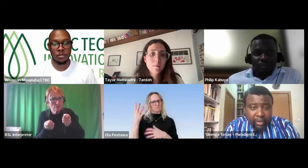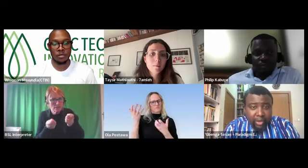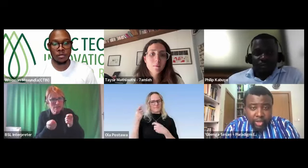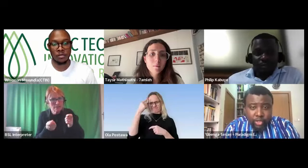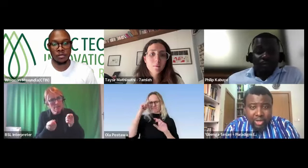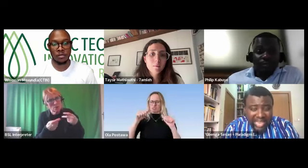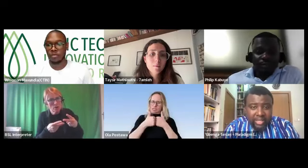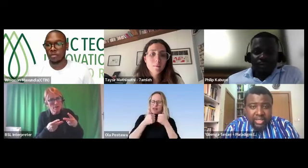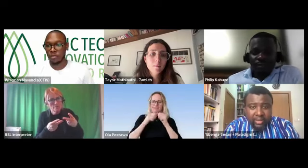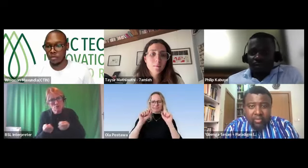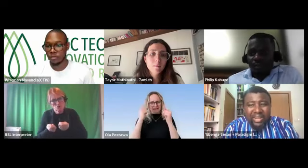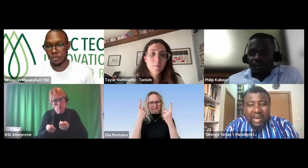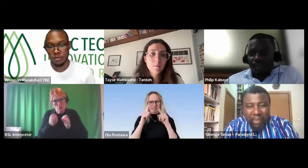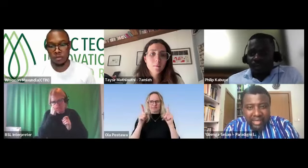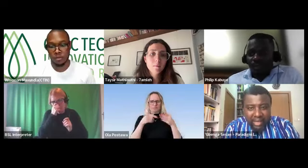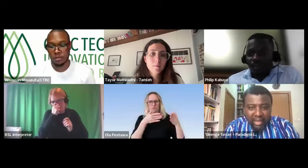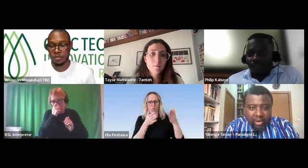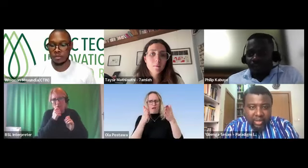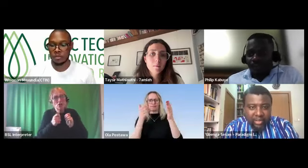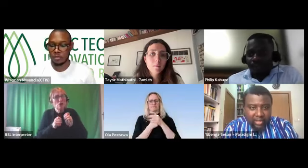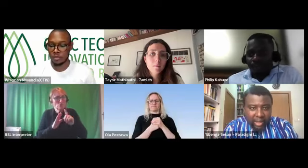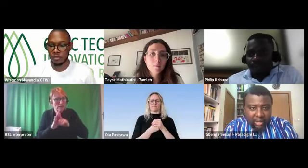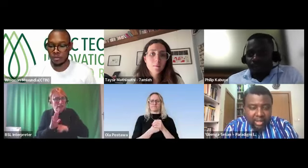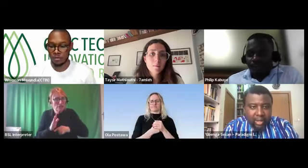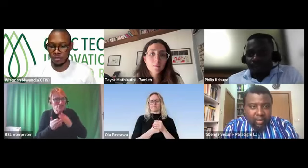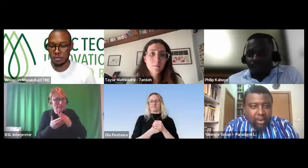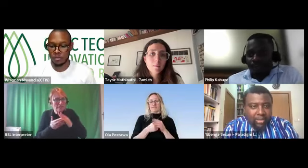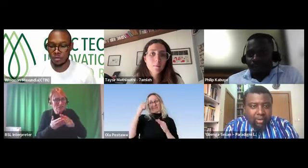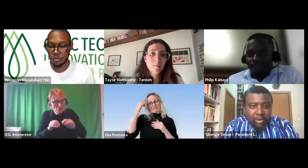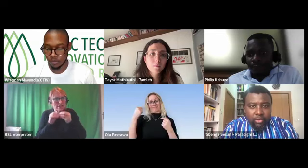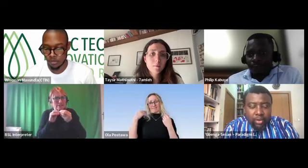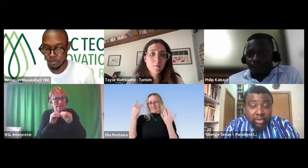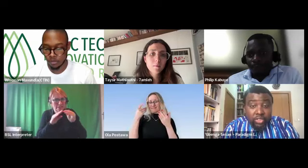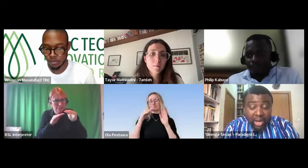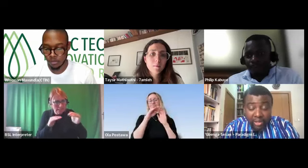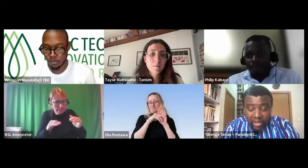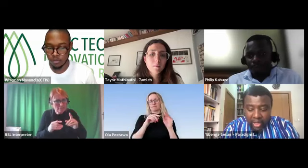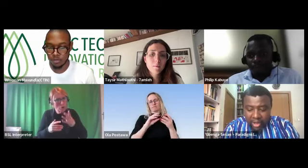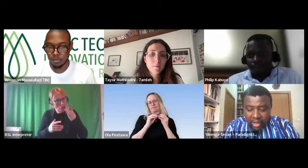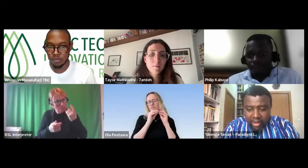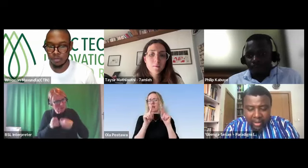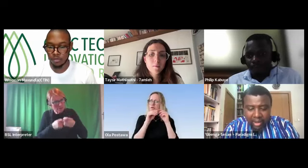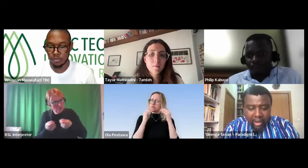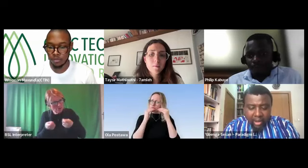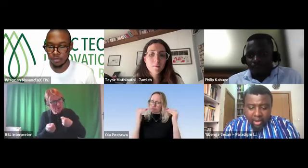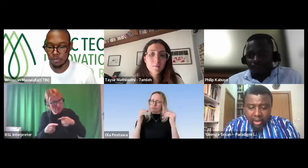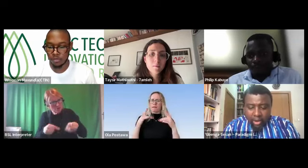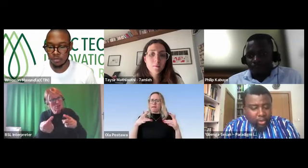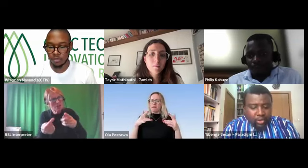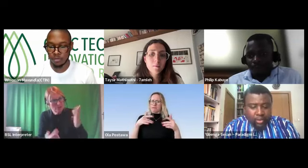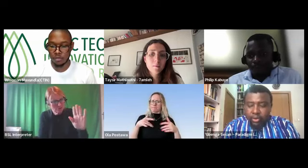control. Regulation is fundamentally about creating standards, but when it's about control, we need to challenge that. And